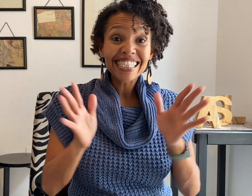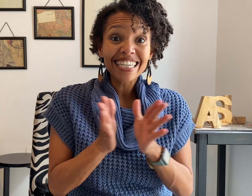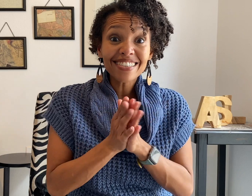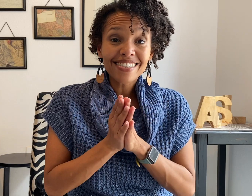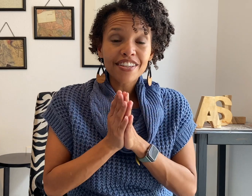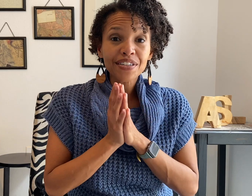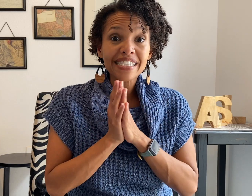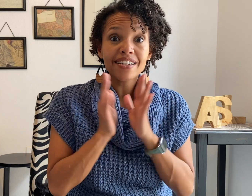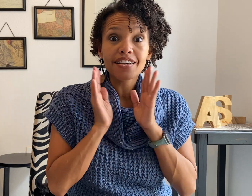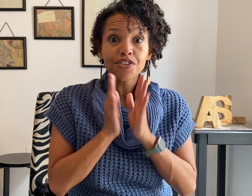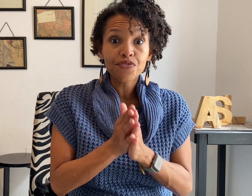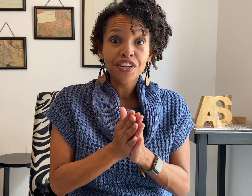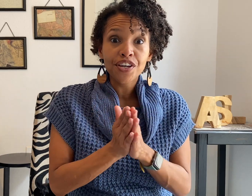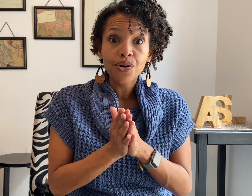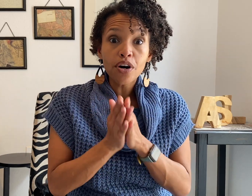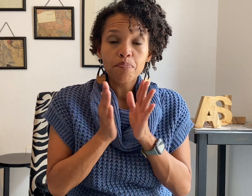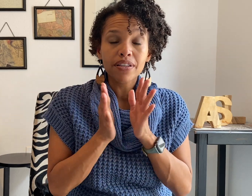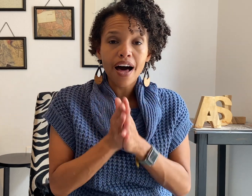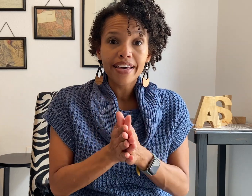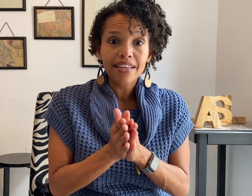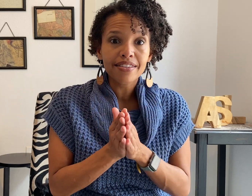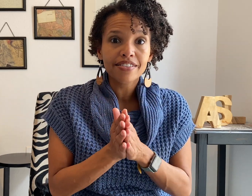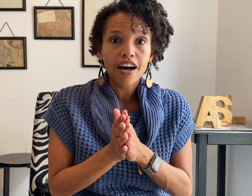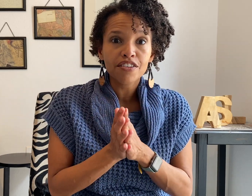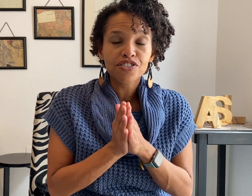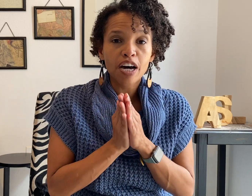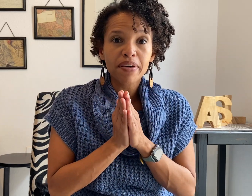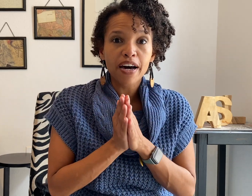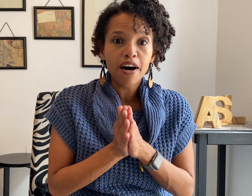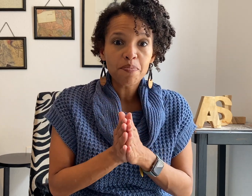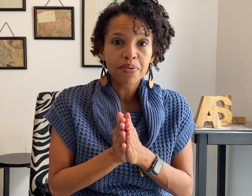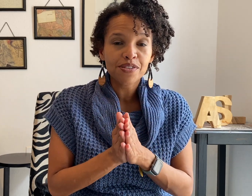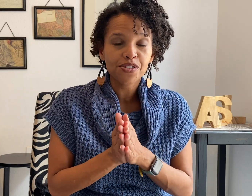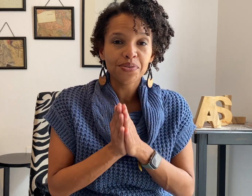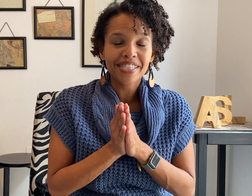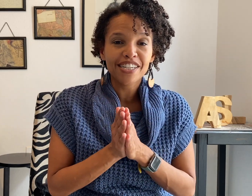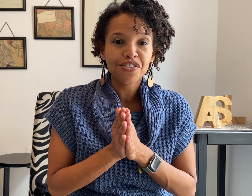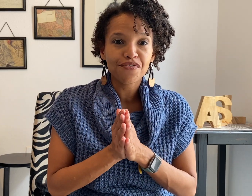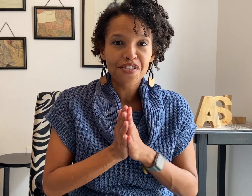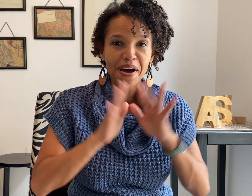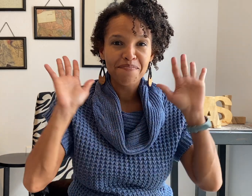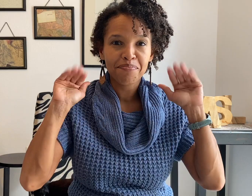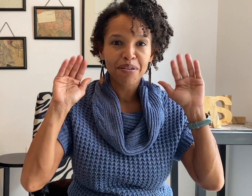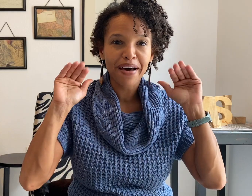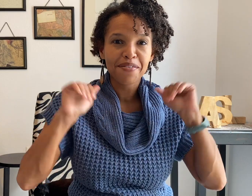it. There is another video applying this knowledge coming up, so stay tuned for that. Bye-bye.